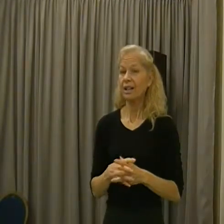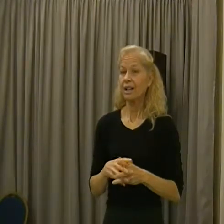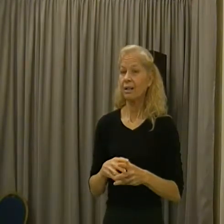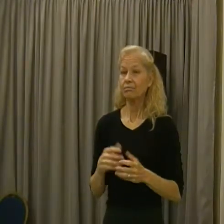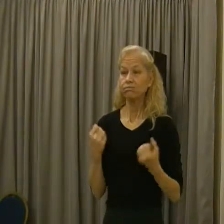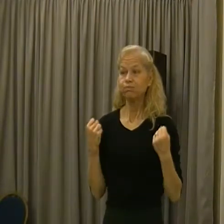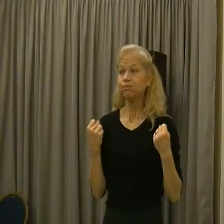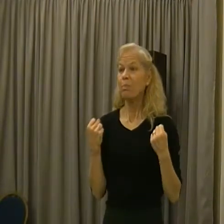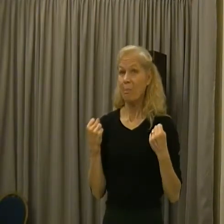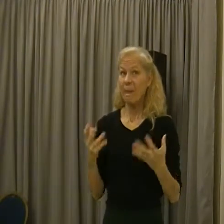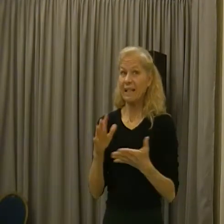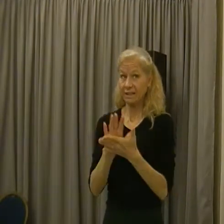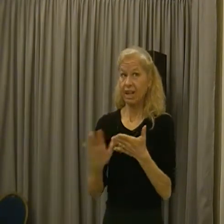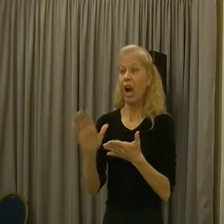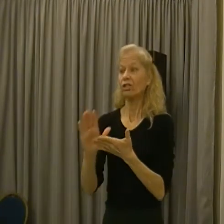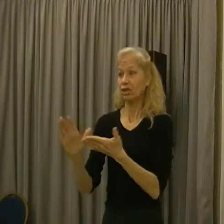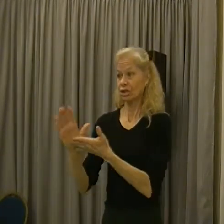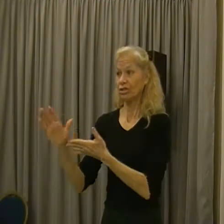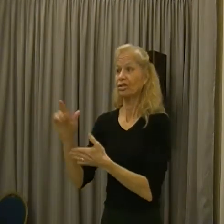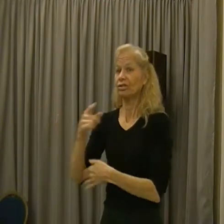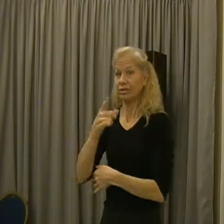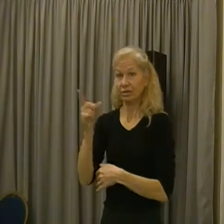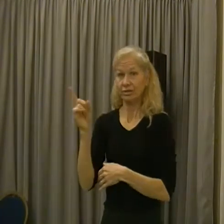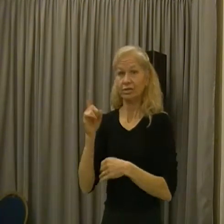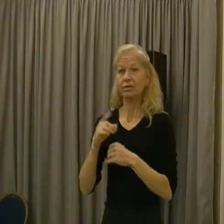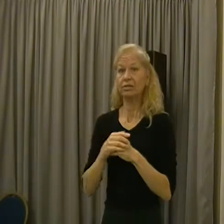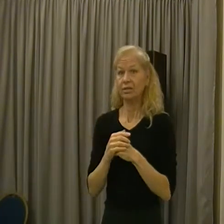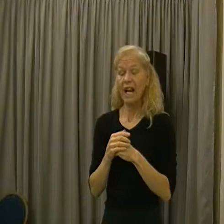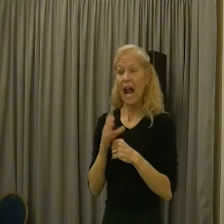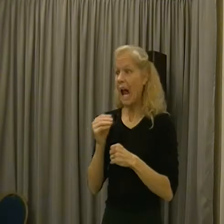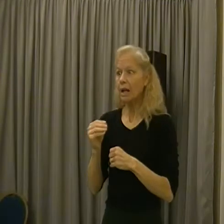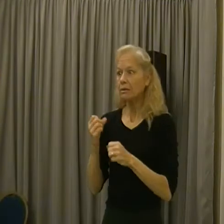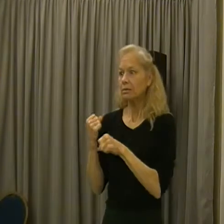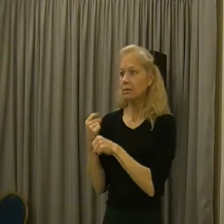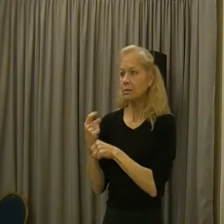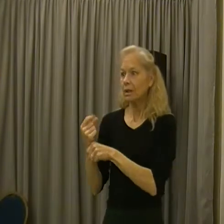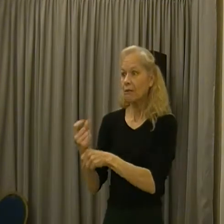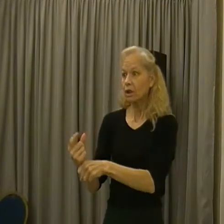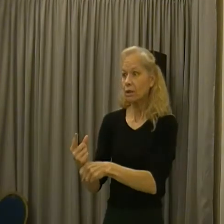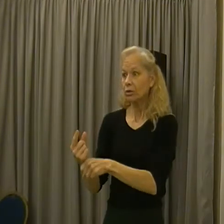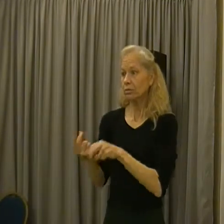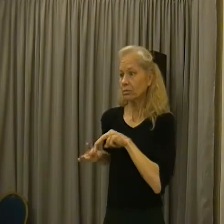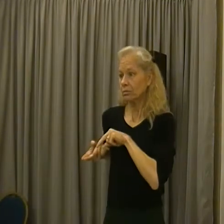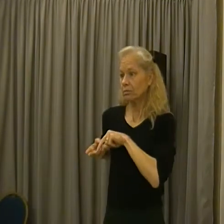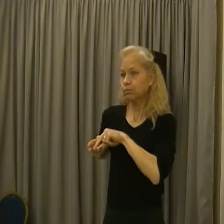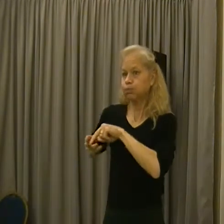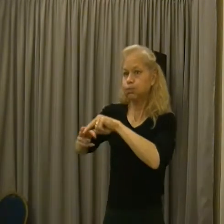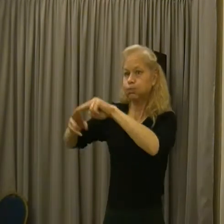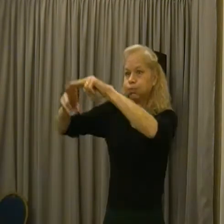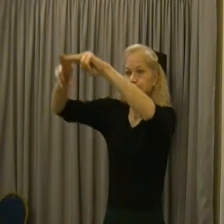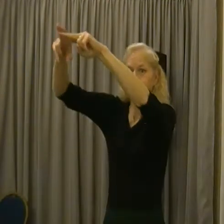year compared with the year before. I was reading another place, one school crossed